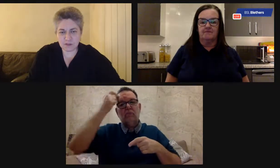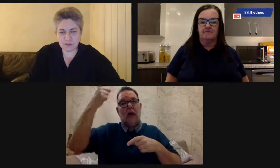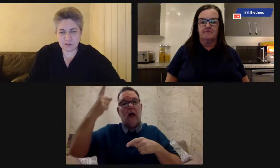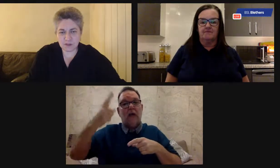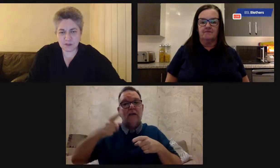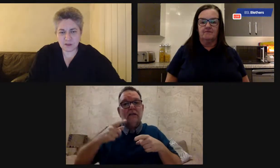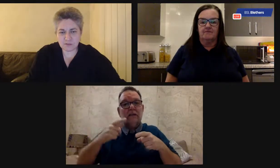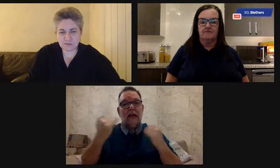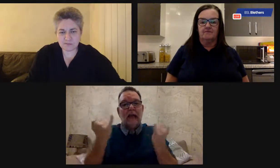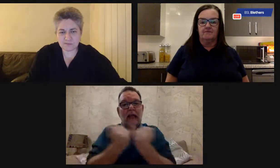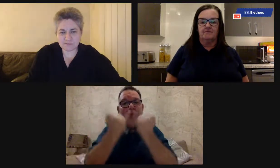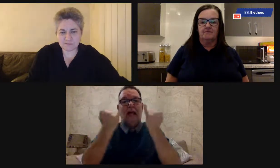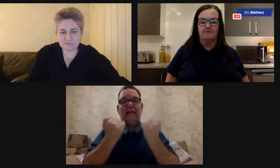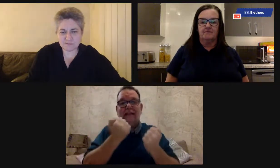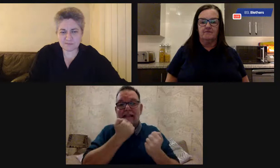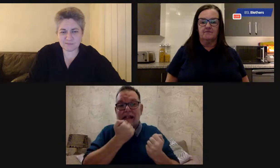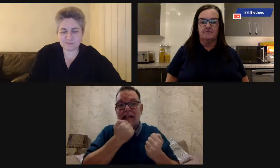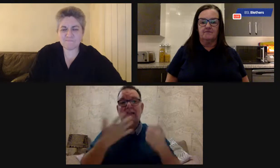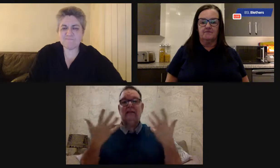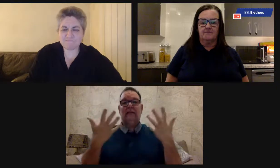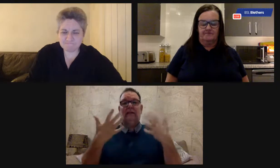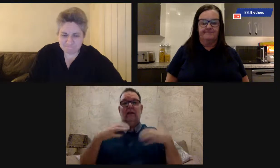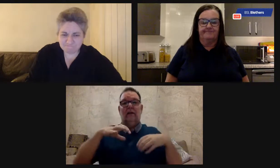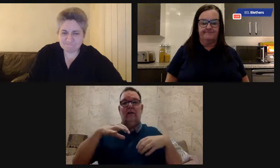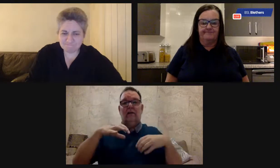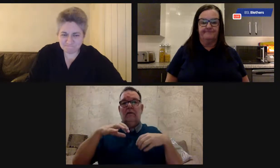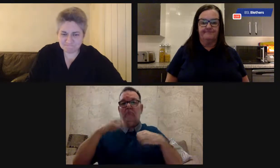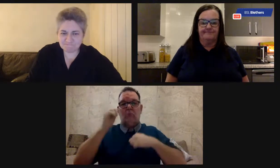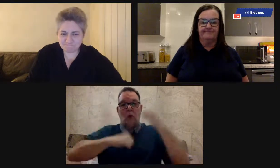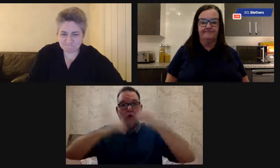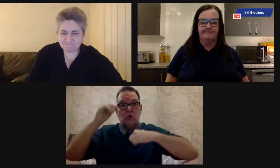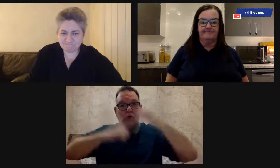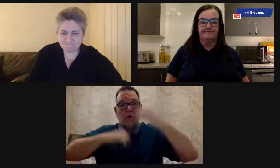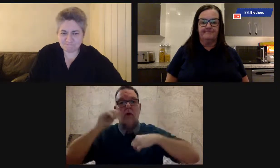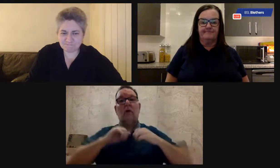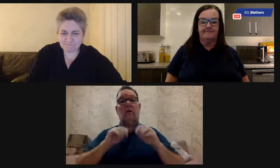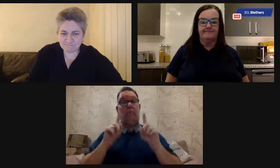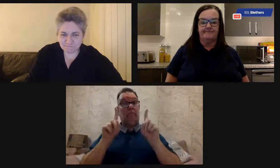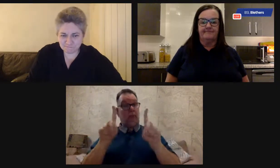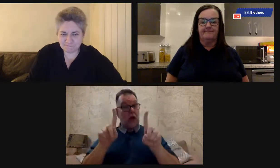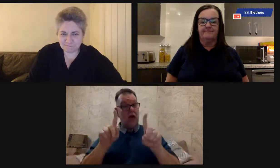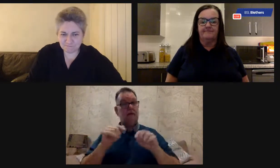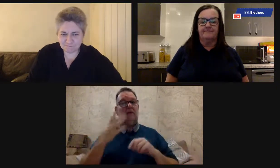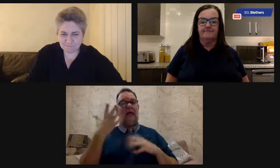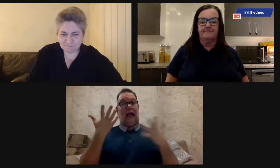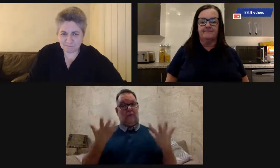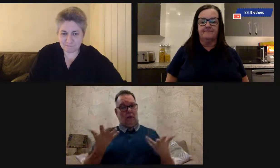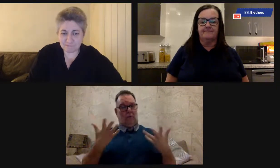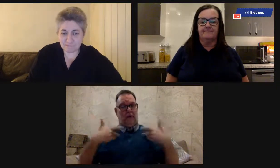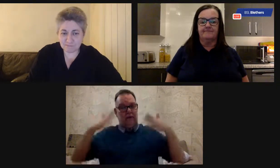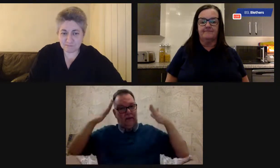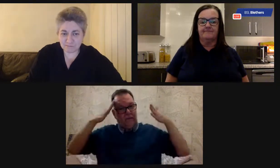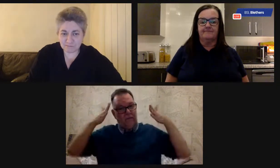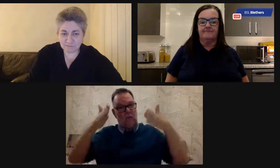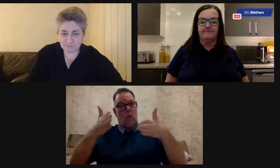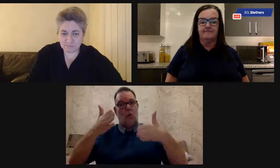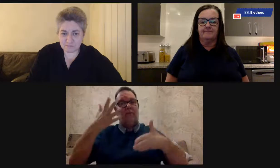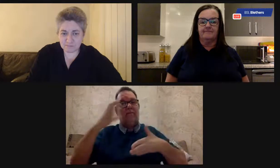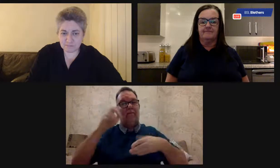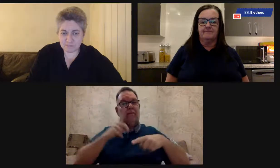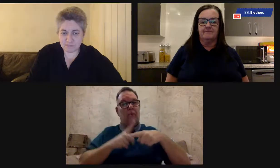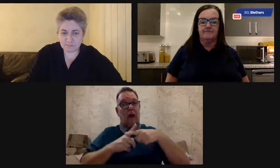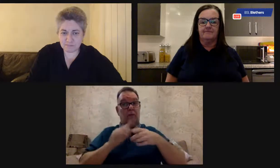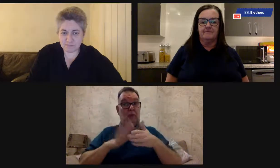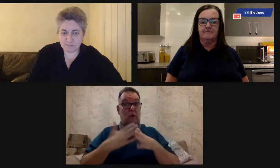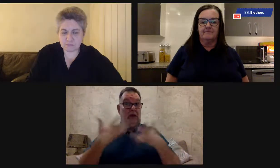process of really setting up. They're just not at the stage, the structure and things that are